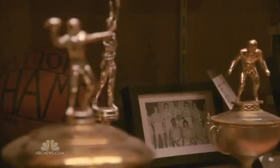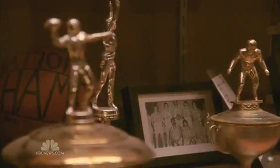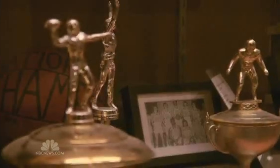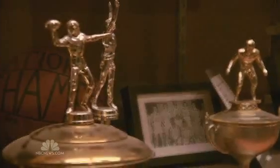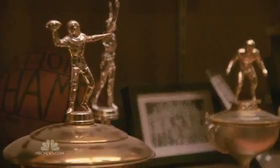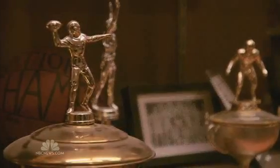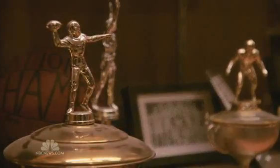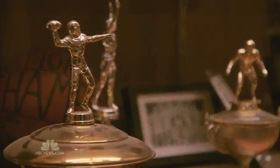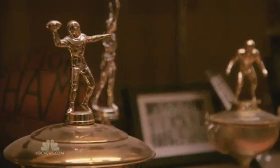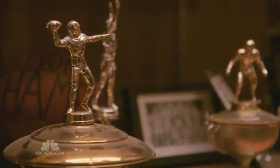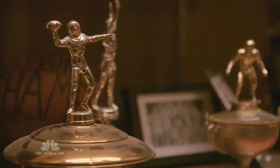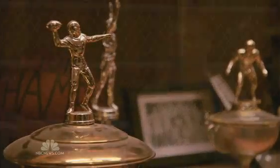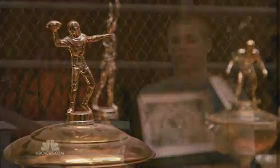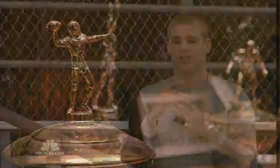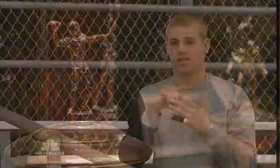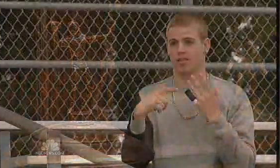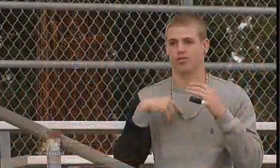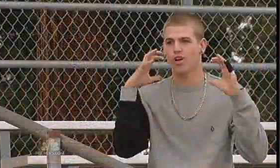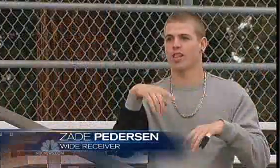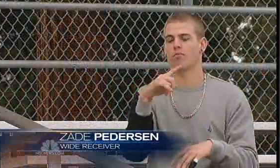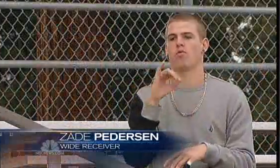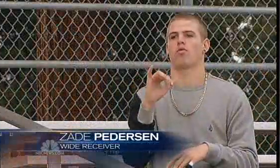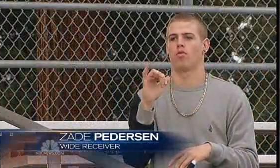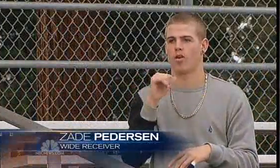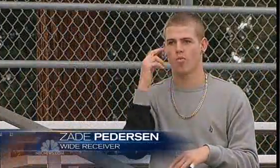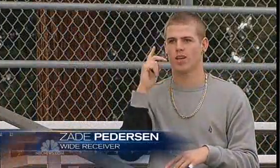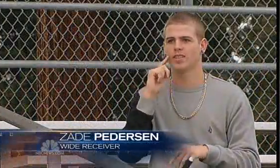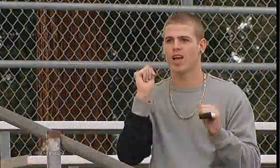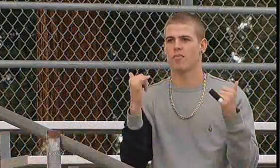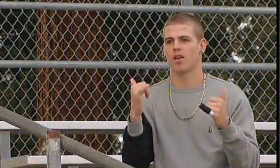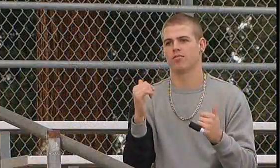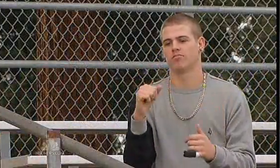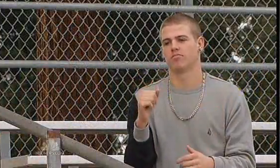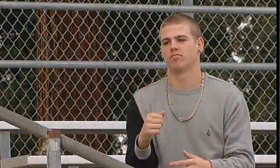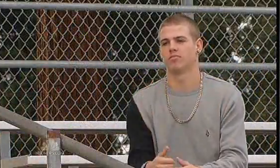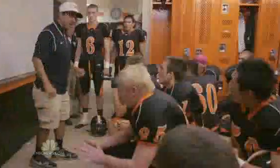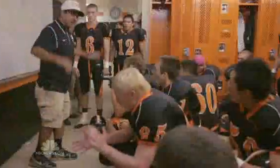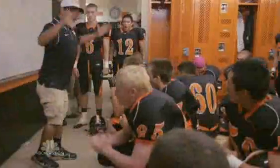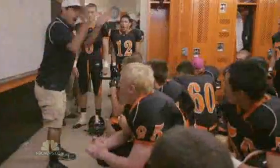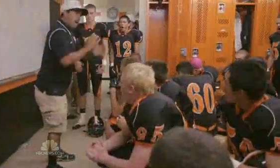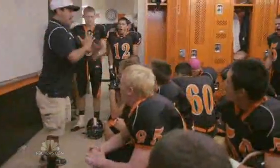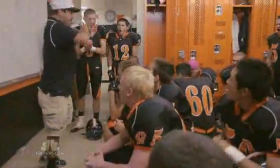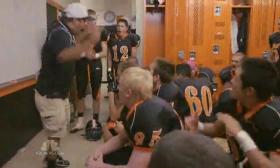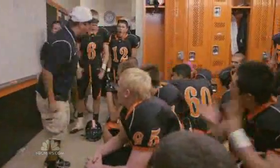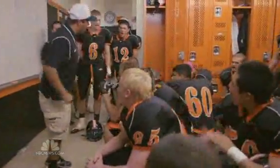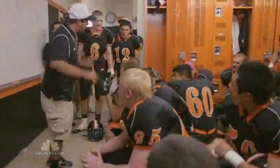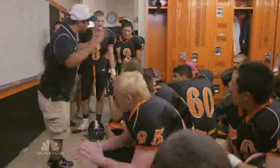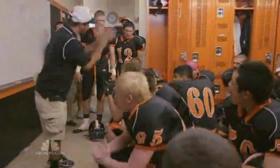And reward. We shocked them, and then they realized, oh yeah, deaf kids can play. For their extraordinary